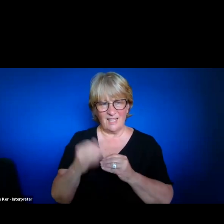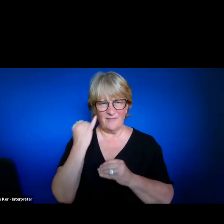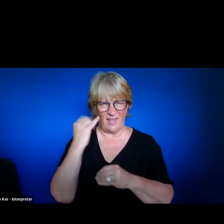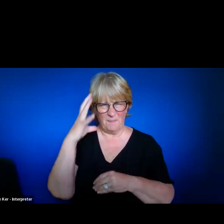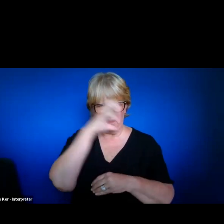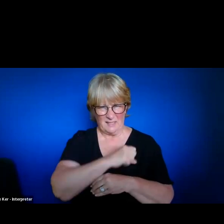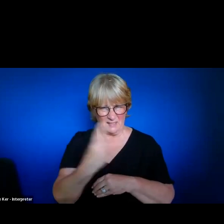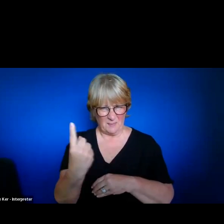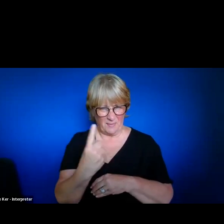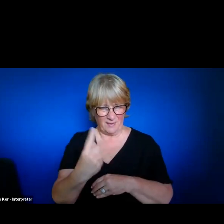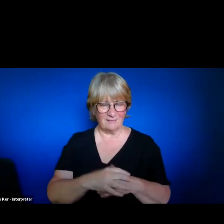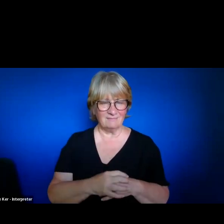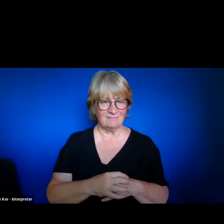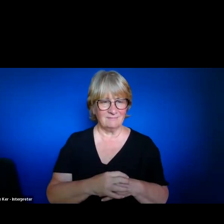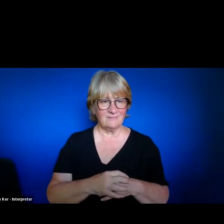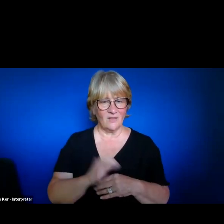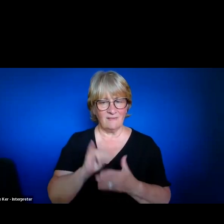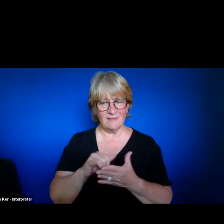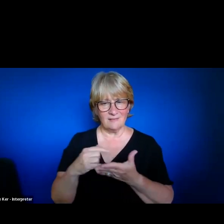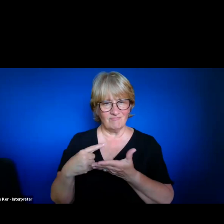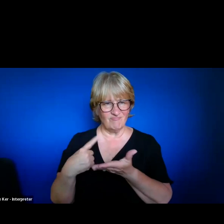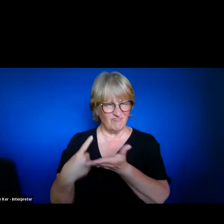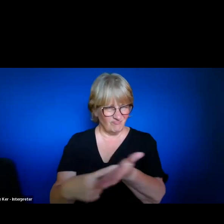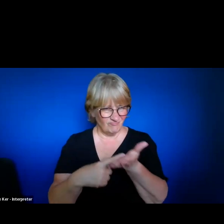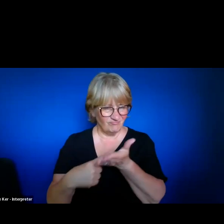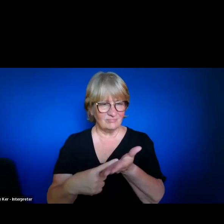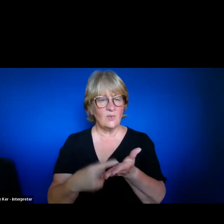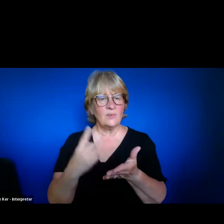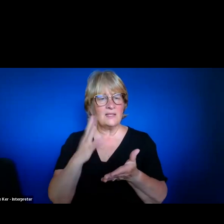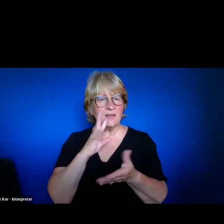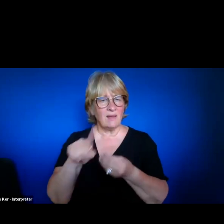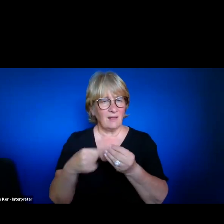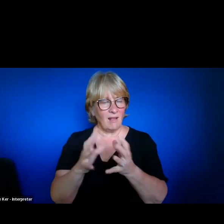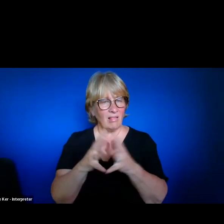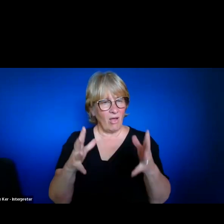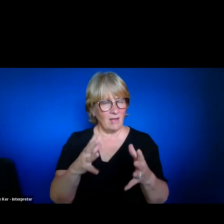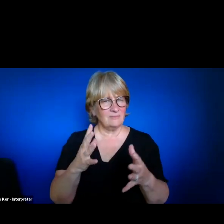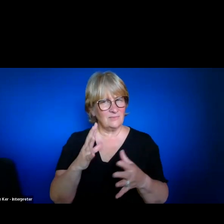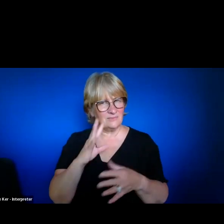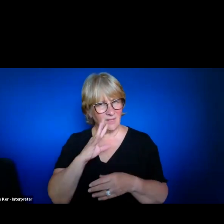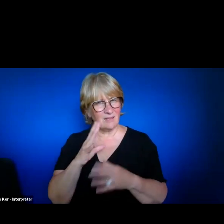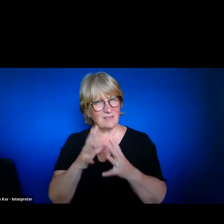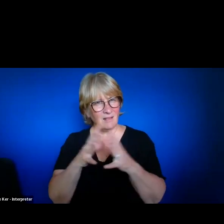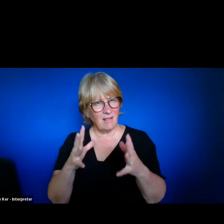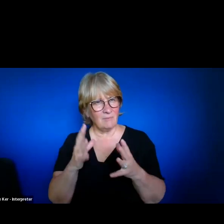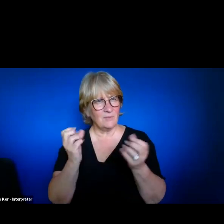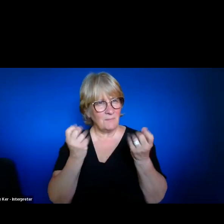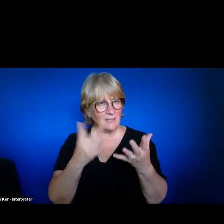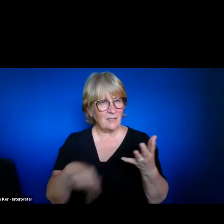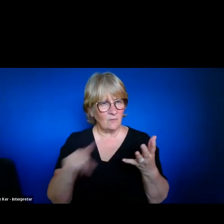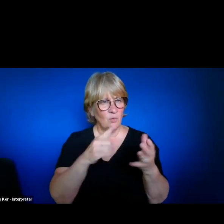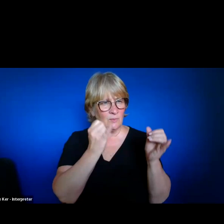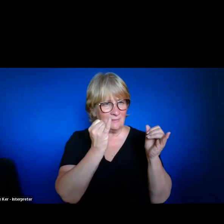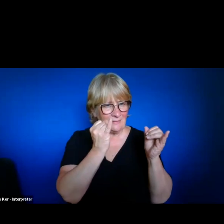anything on this conversation. So we have been talking a lot, and I think we've talked with a number of you sort of